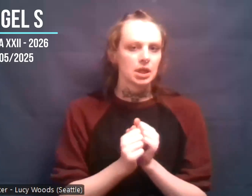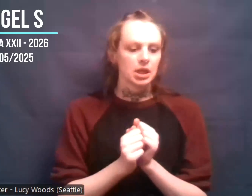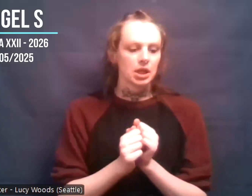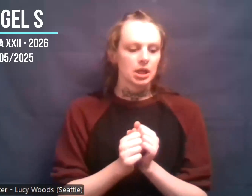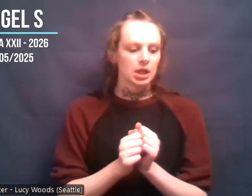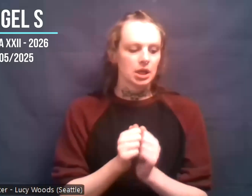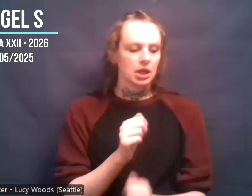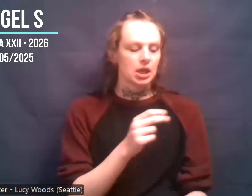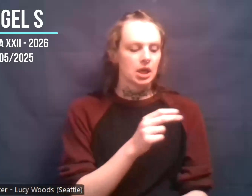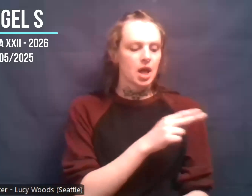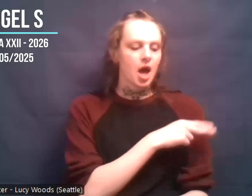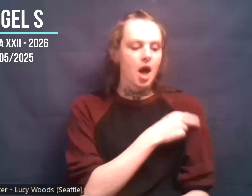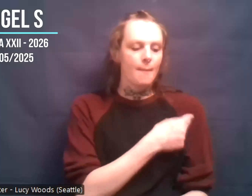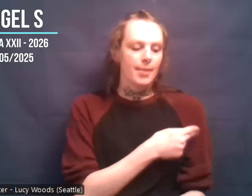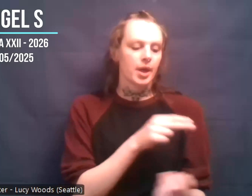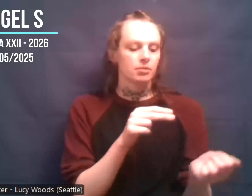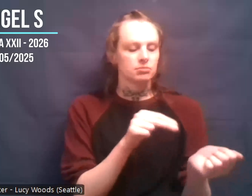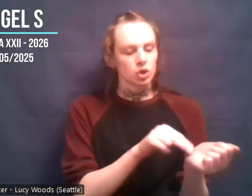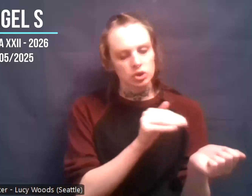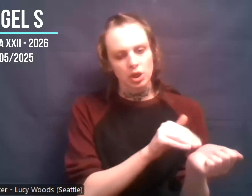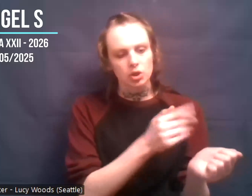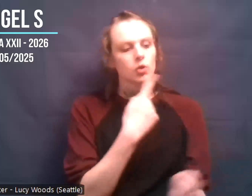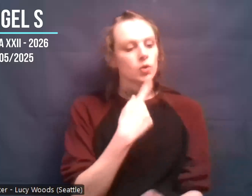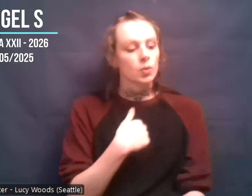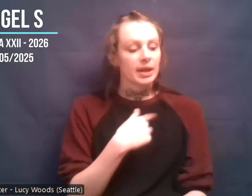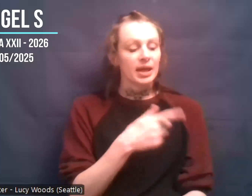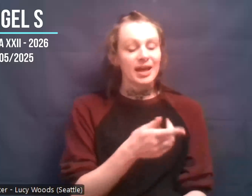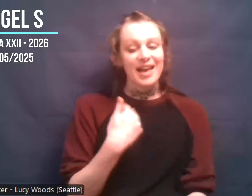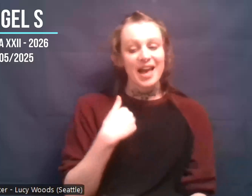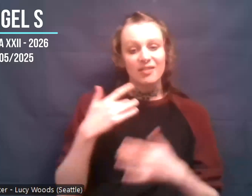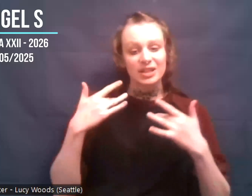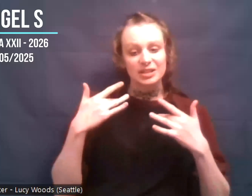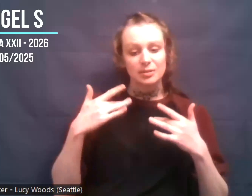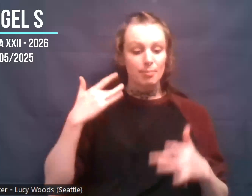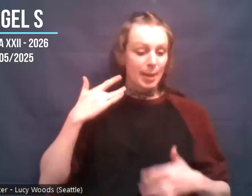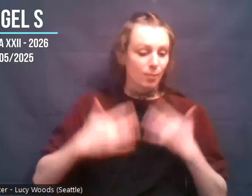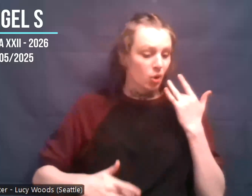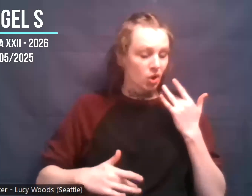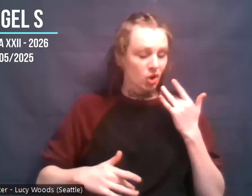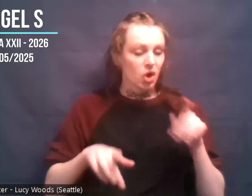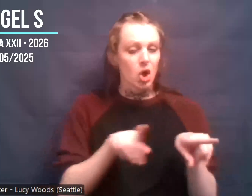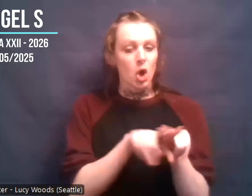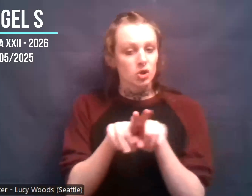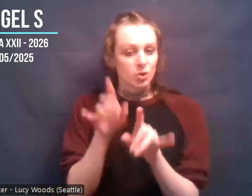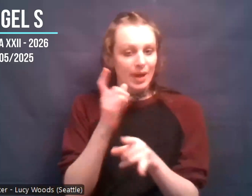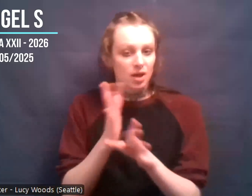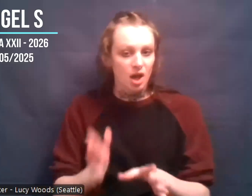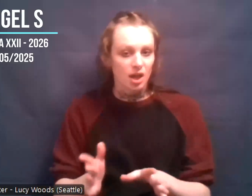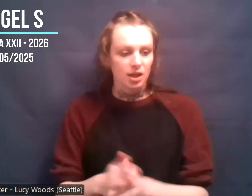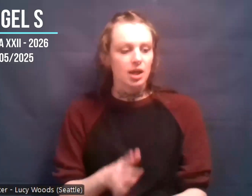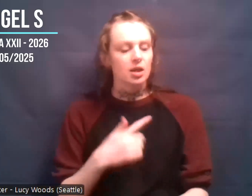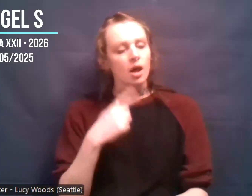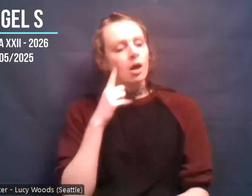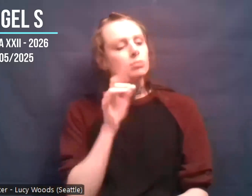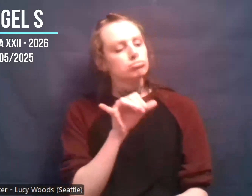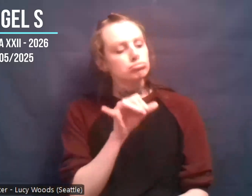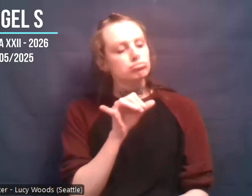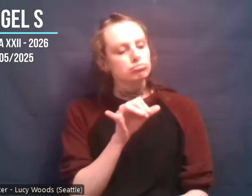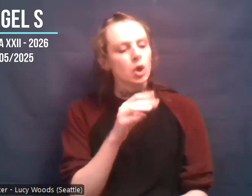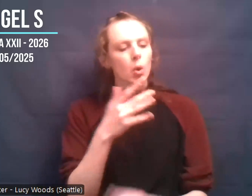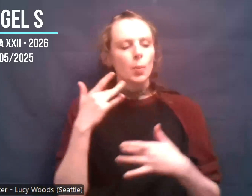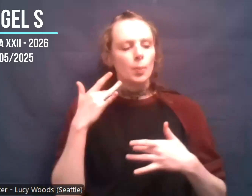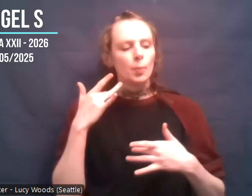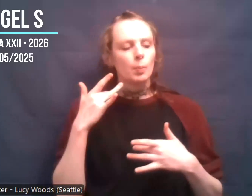think you're an alcoholic." And I was like, "Cool. What do we do about the bipolar thing?" I was not ready to face the facts